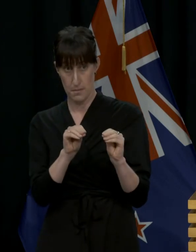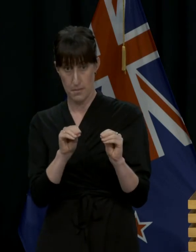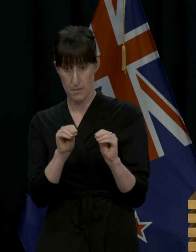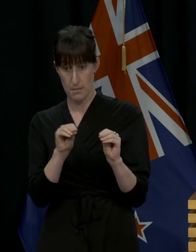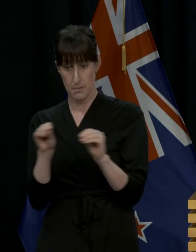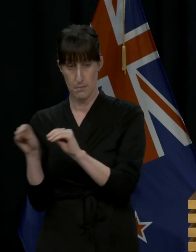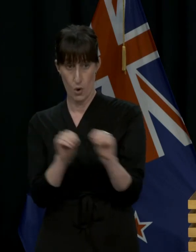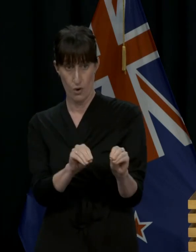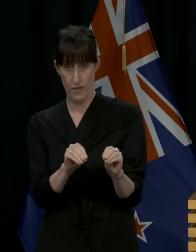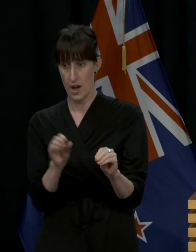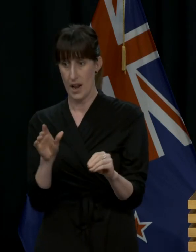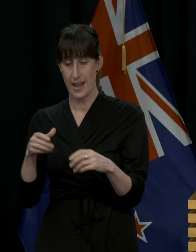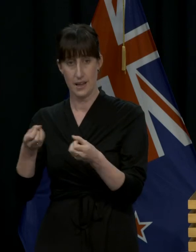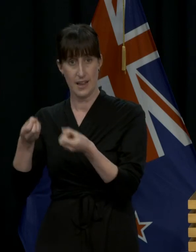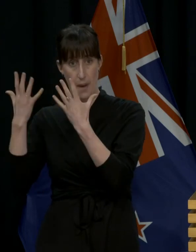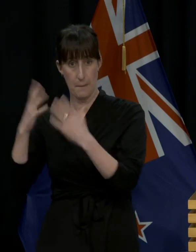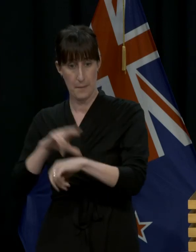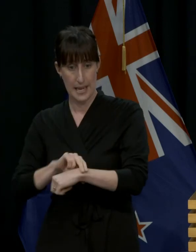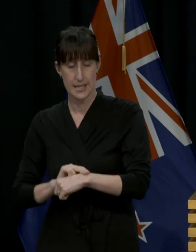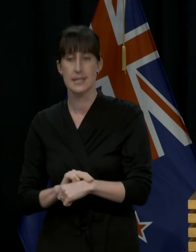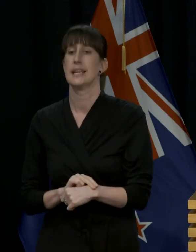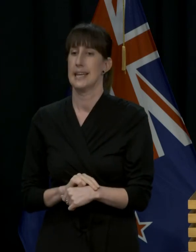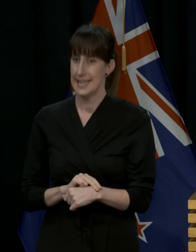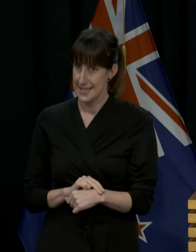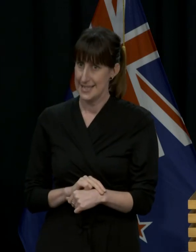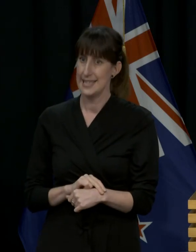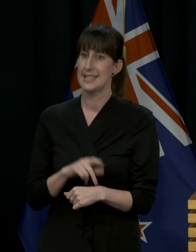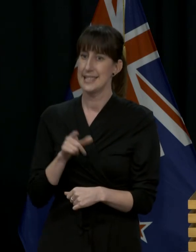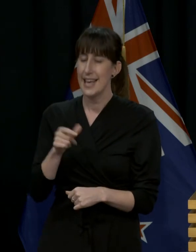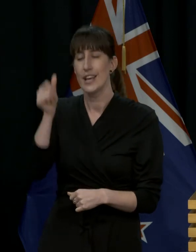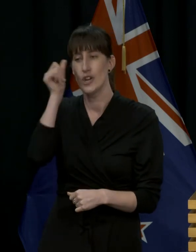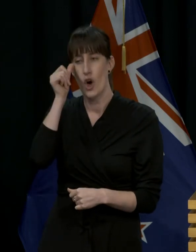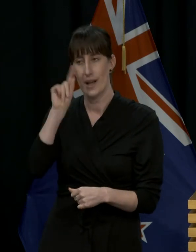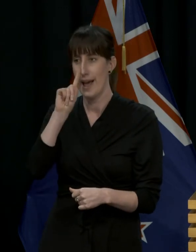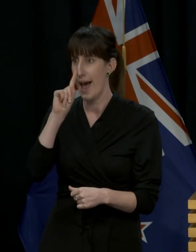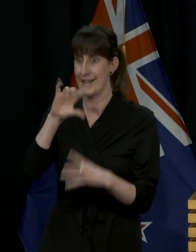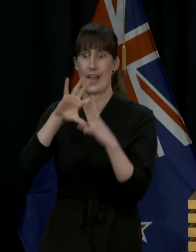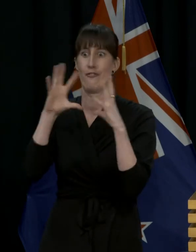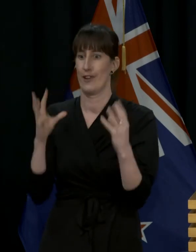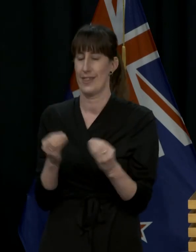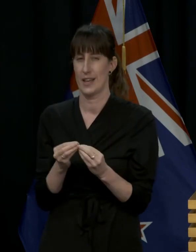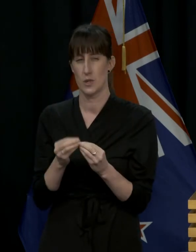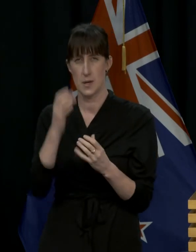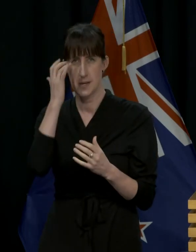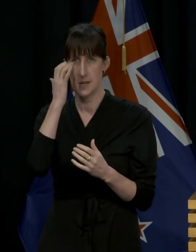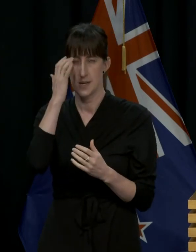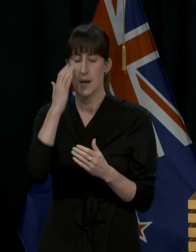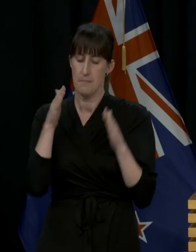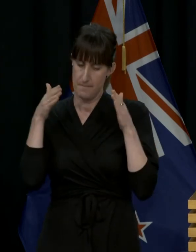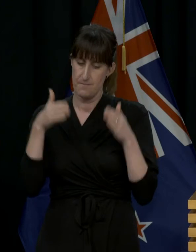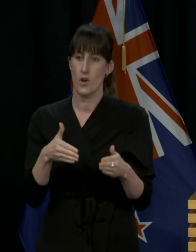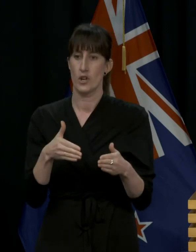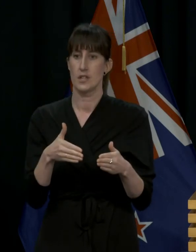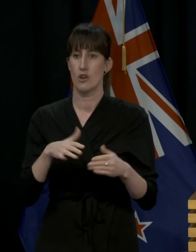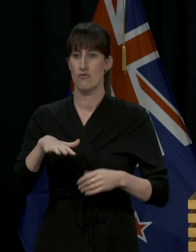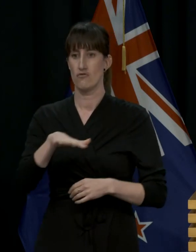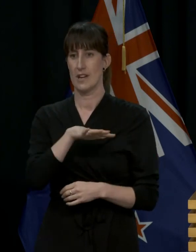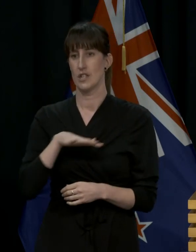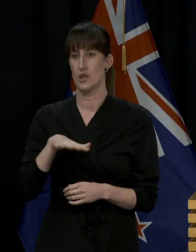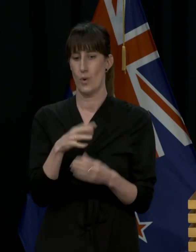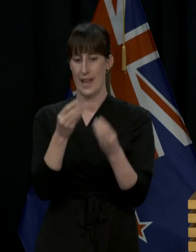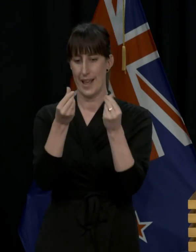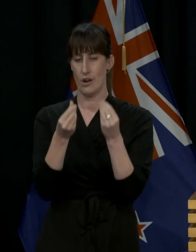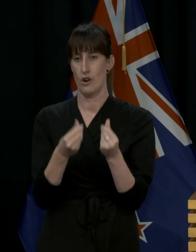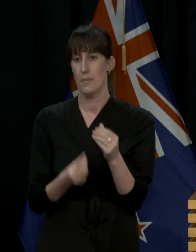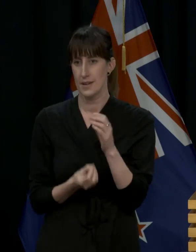course, areas of interest, and he knew that he couldn't do everything. And so his primary desire was to, of course, work in regional and economic